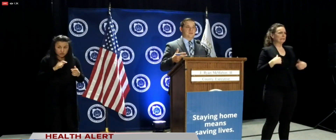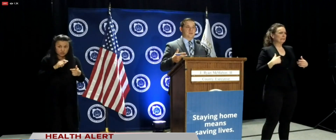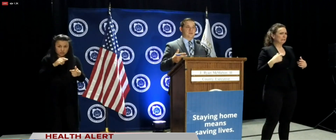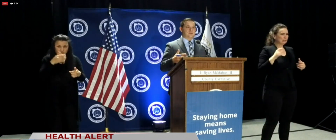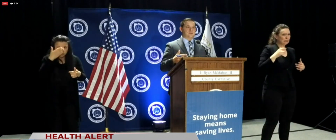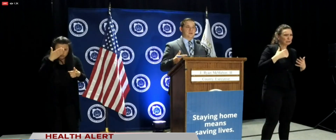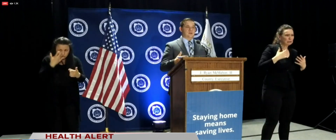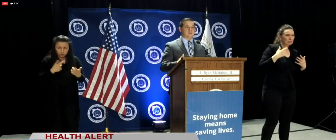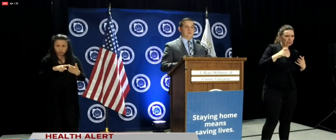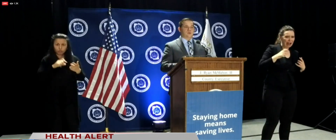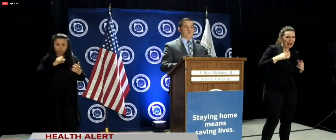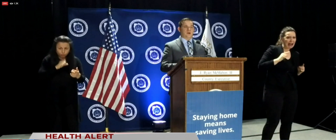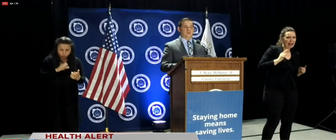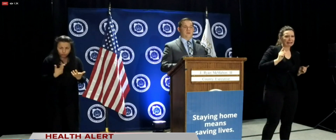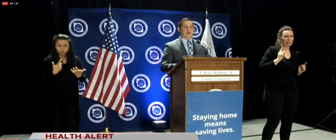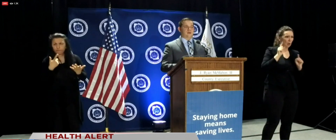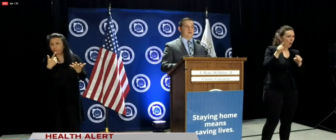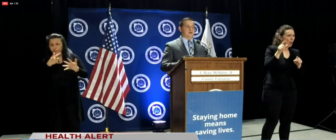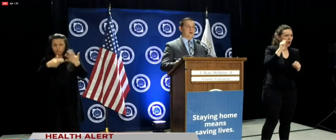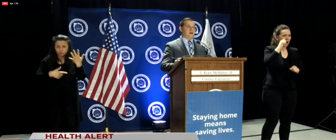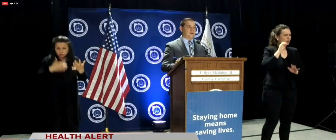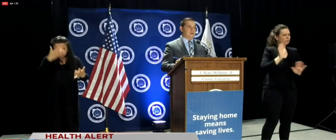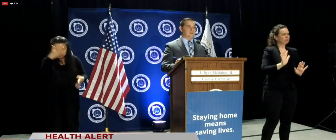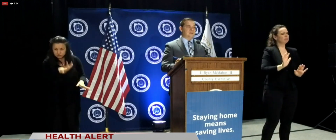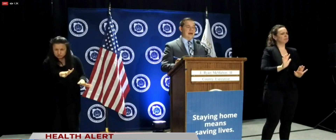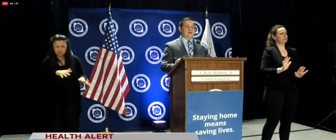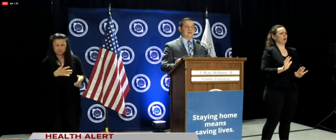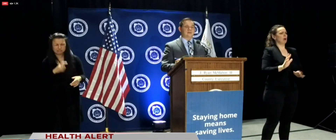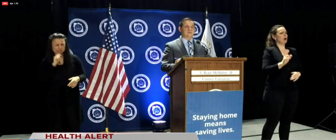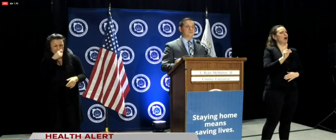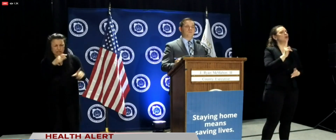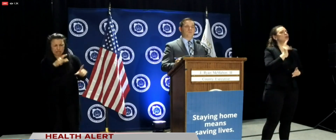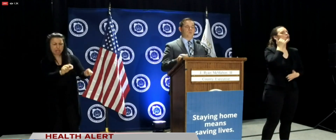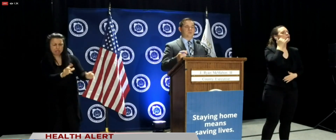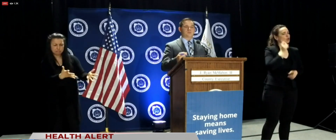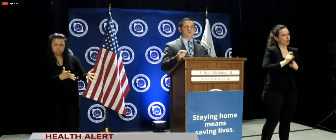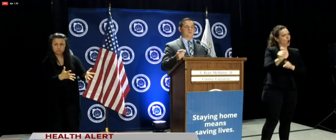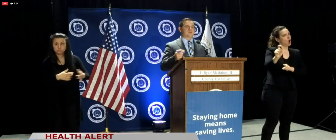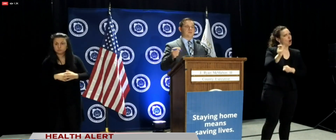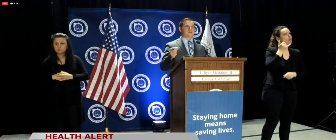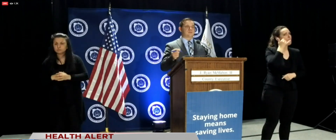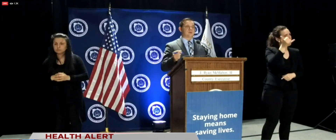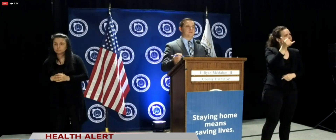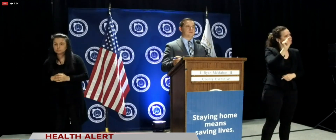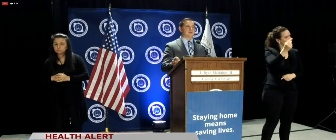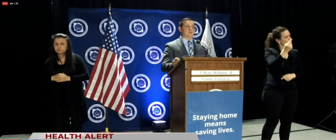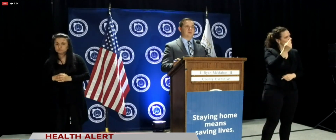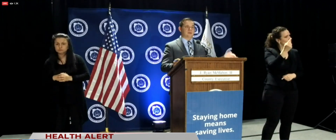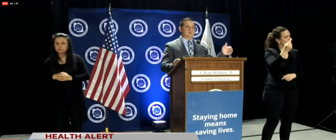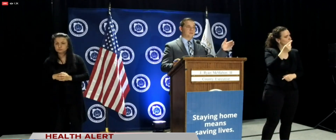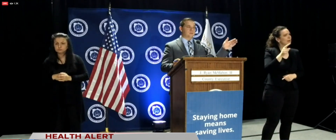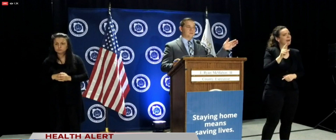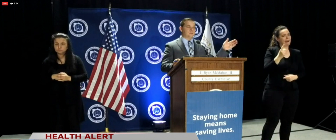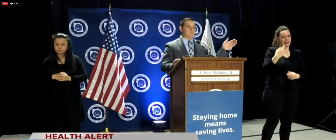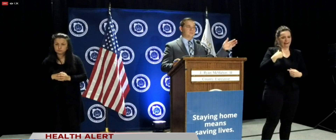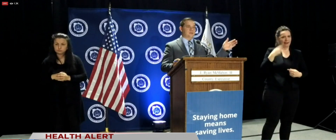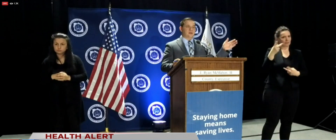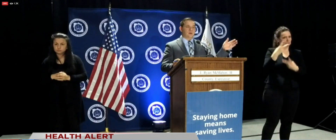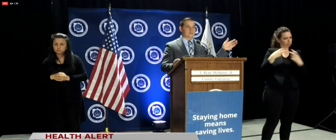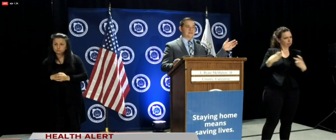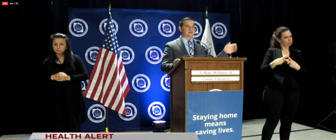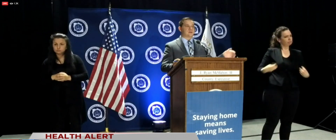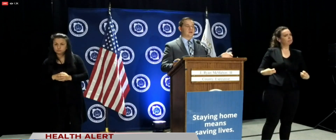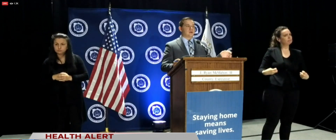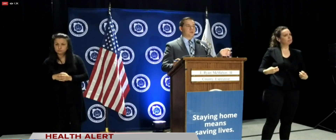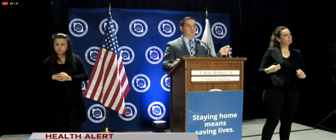that guidance changes, someone who might have been not with the specific symptoms, then maybe they can go